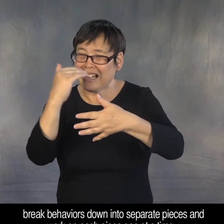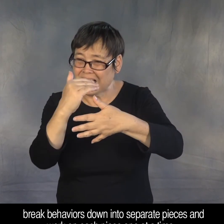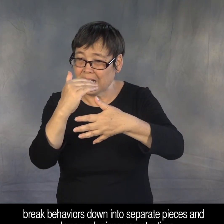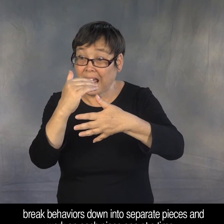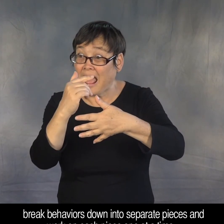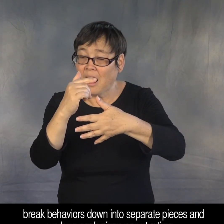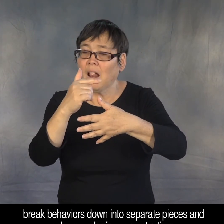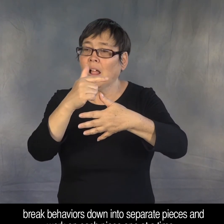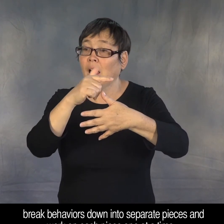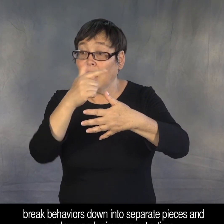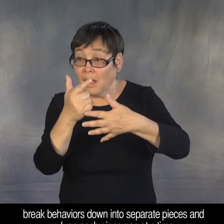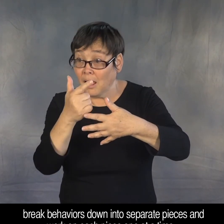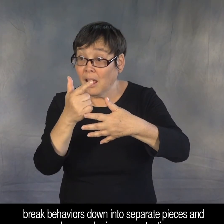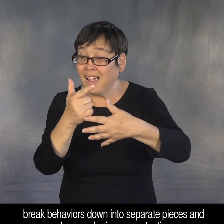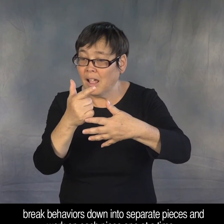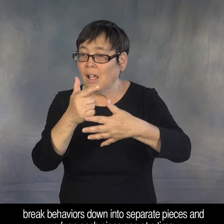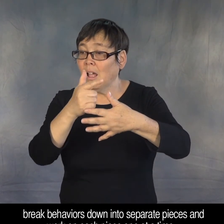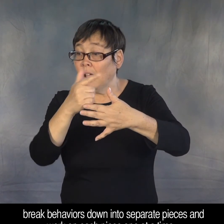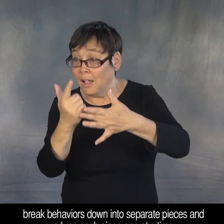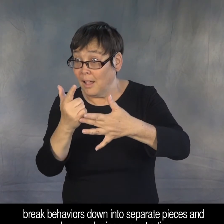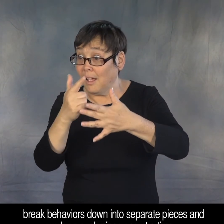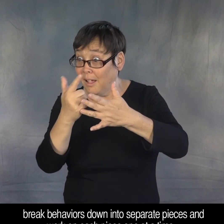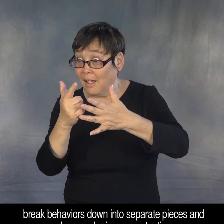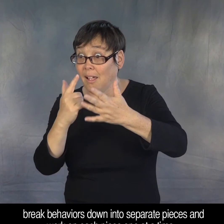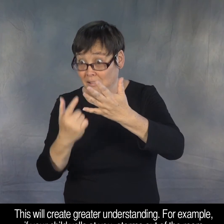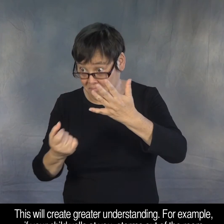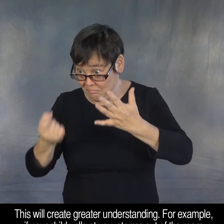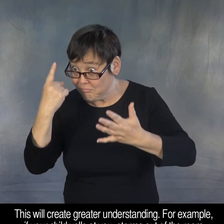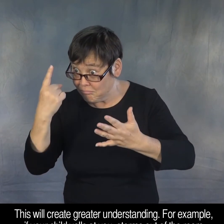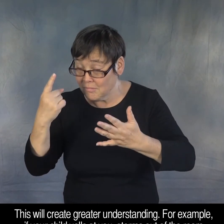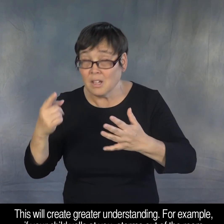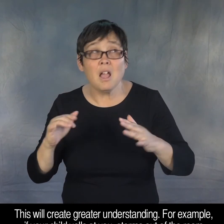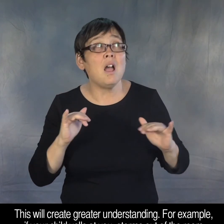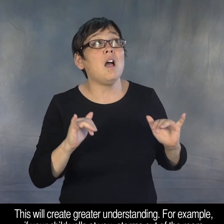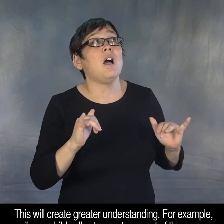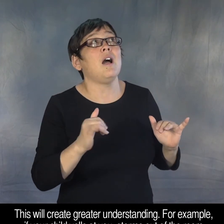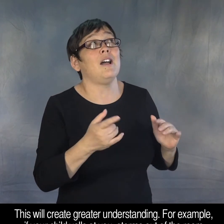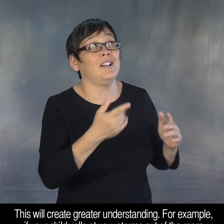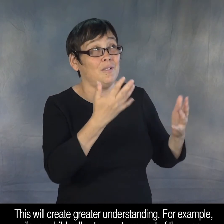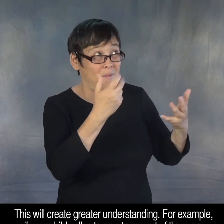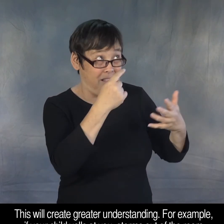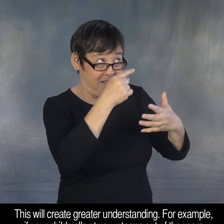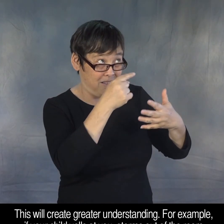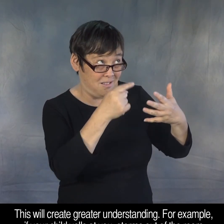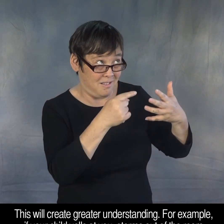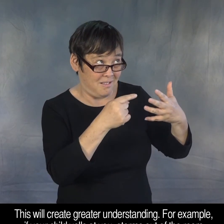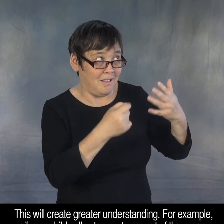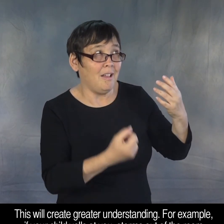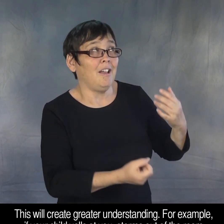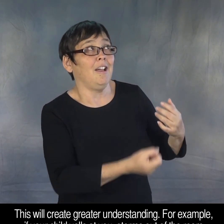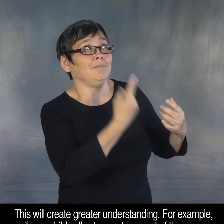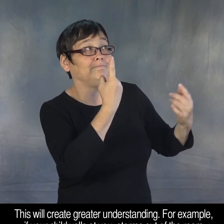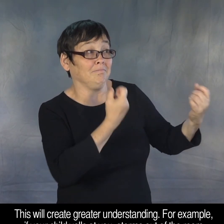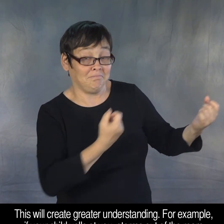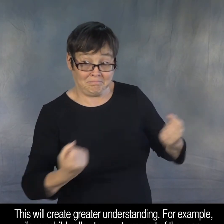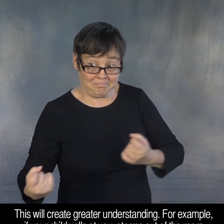and work on each piece one at a time. This will create greater understanding.